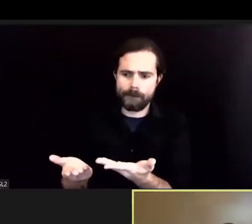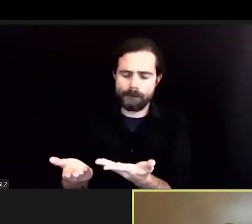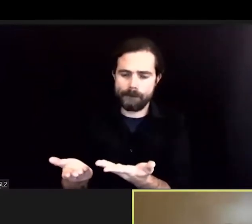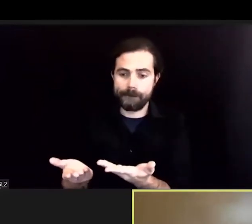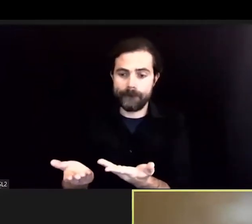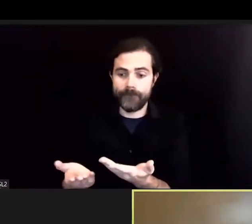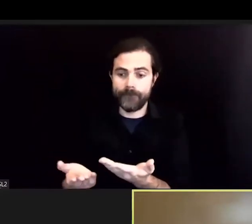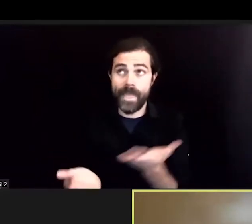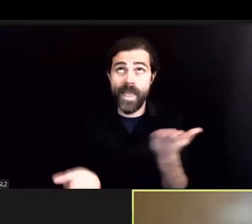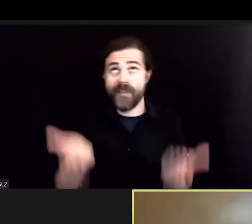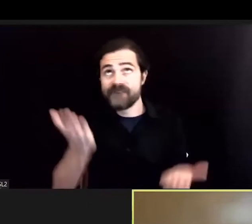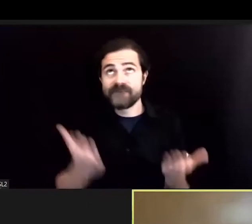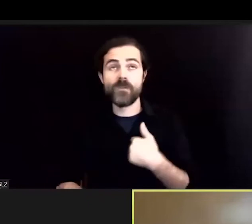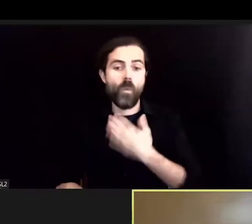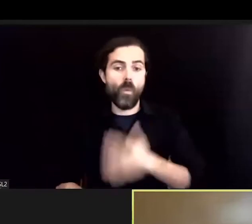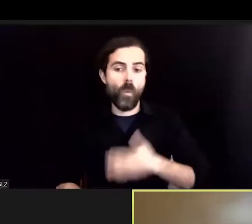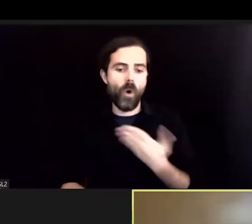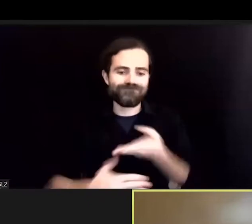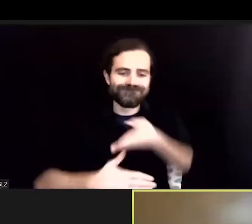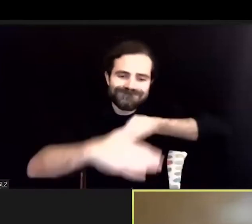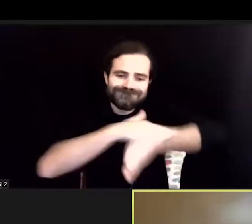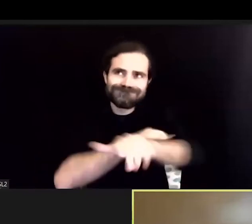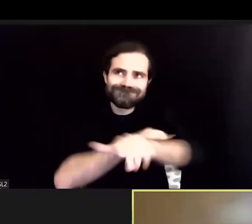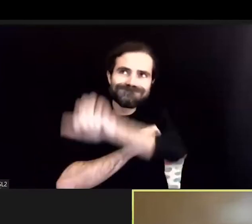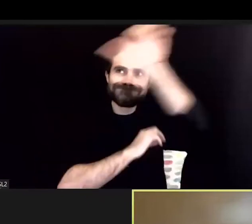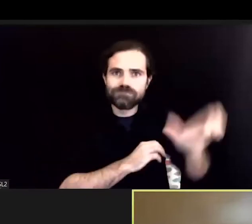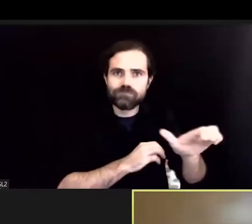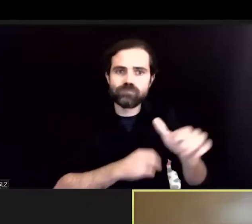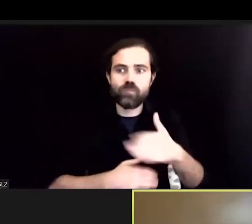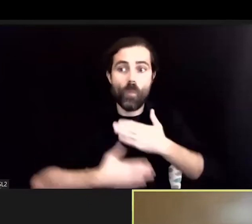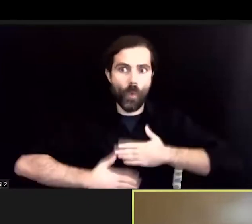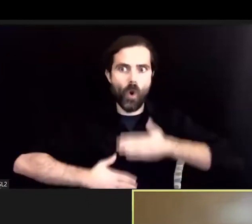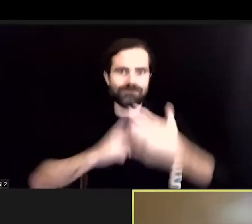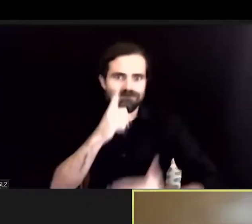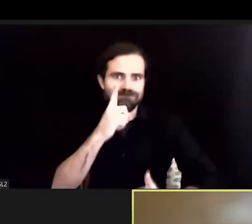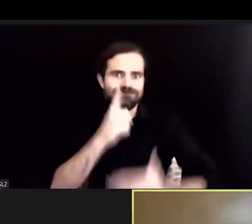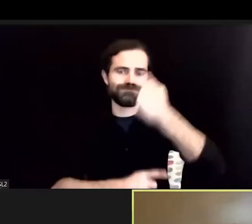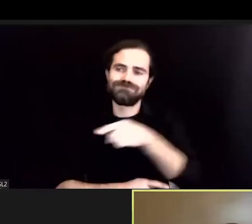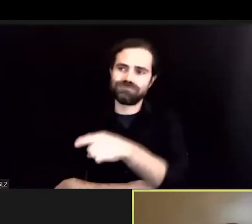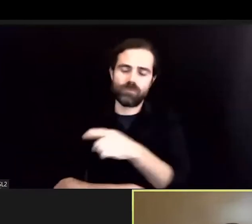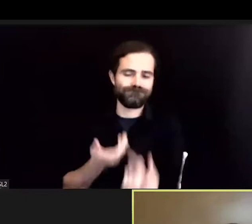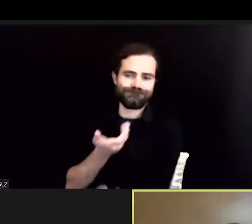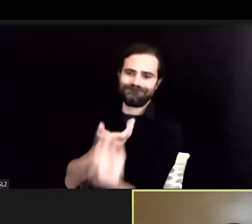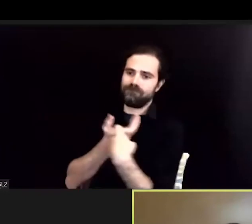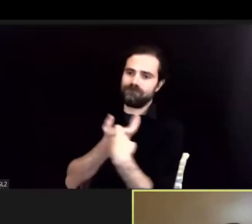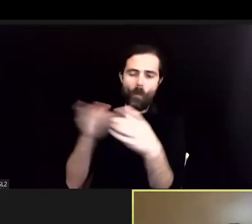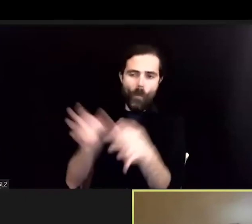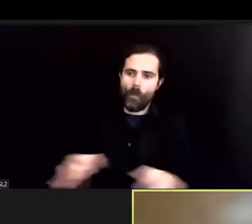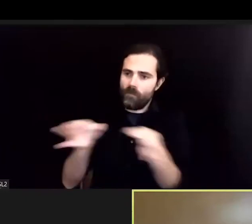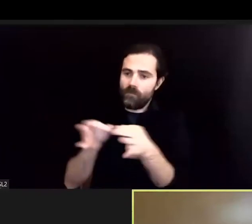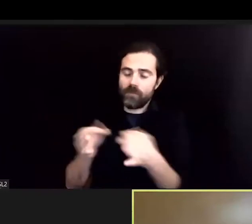ACCESSIBILITECH objectives, the same as the rest of the partners. So thank you for your participation,